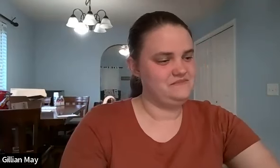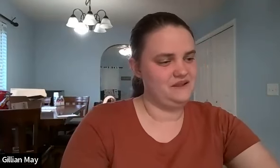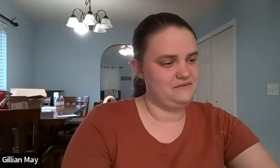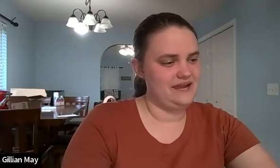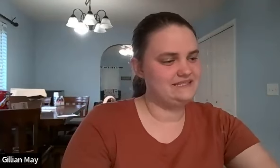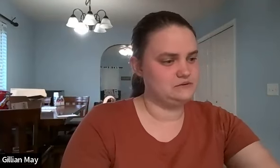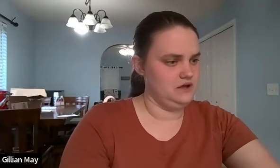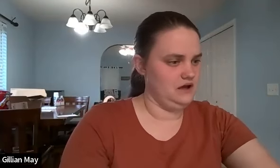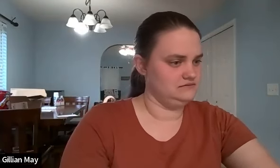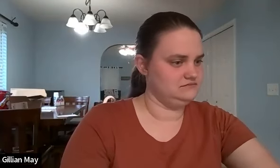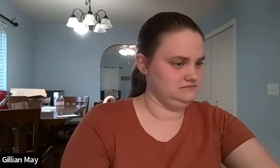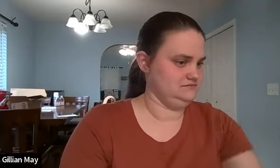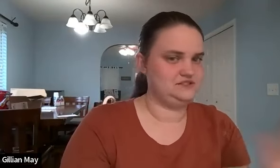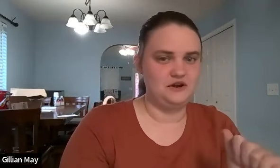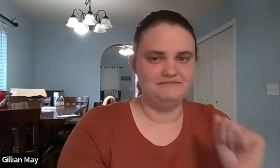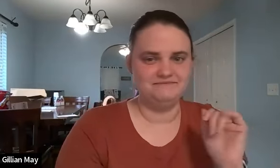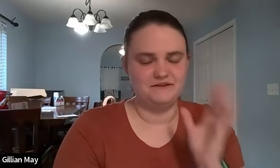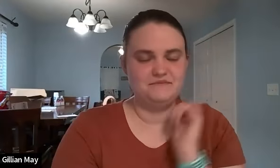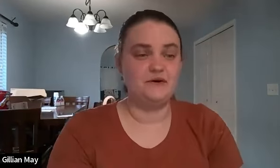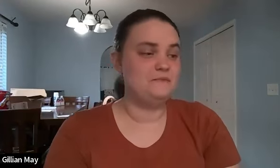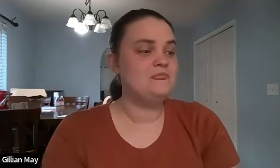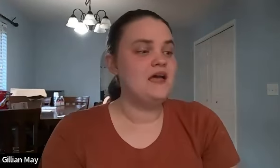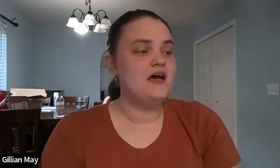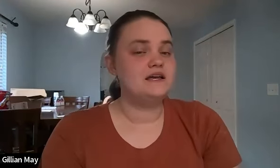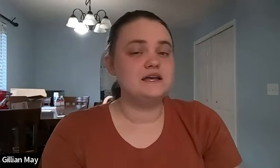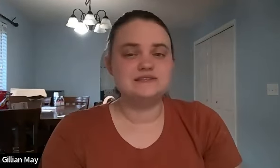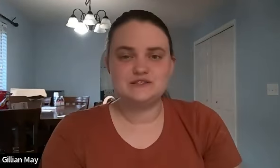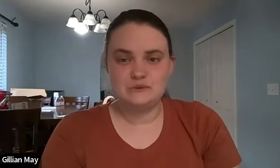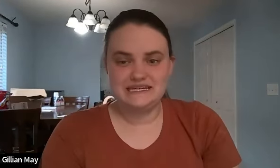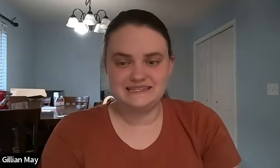All right. Ugh. Sorry, my phone. Sweet.